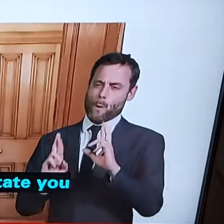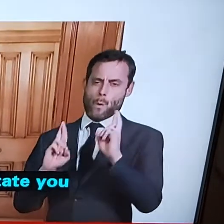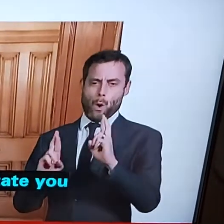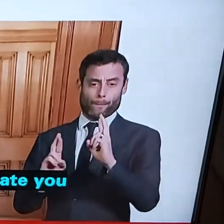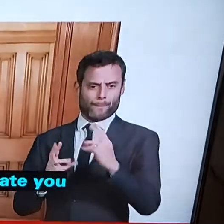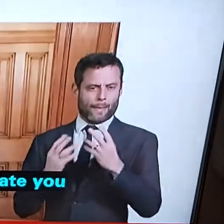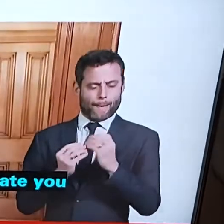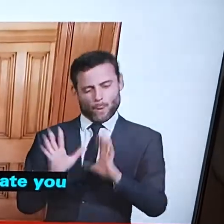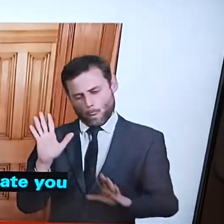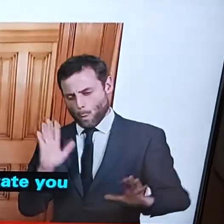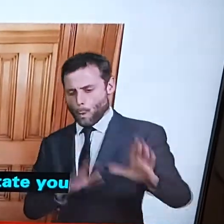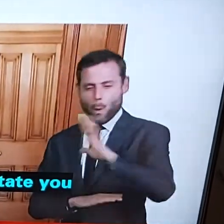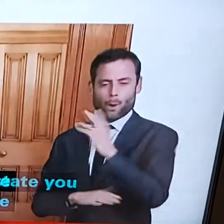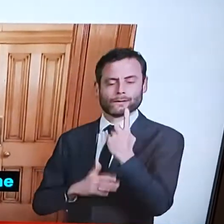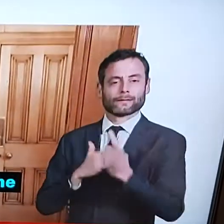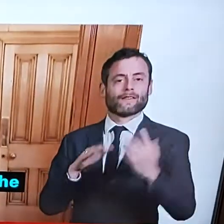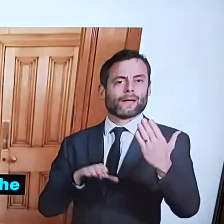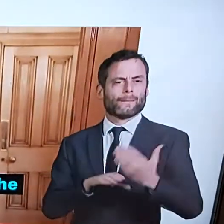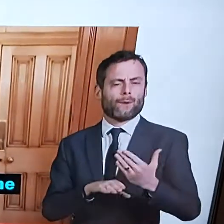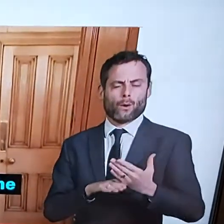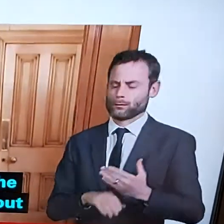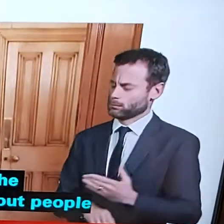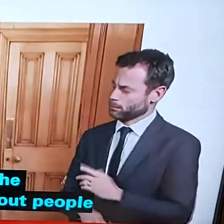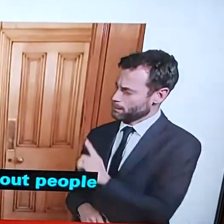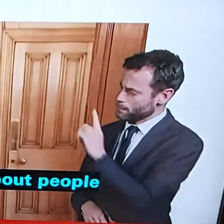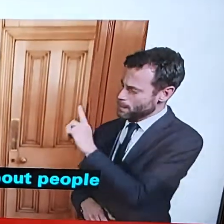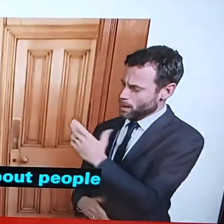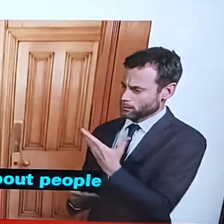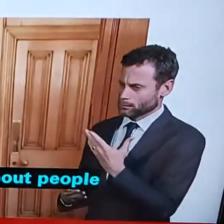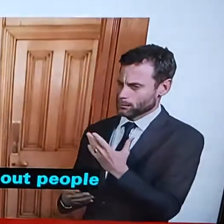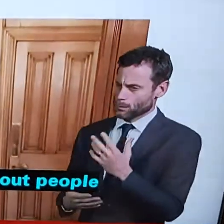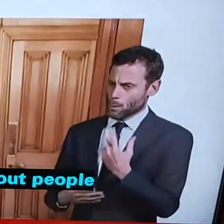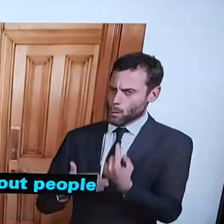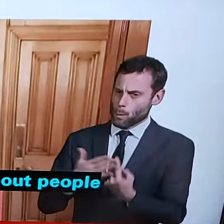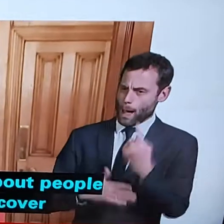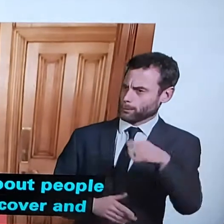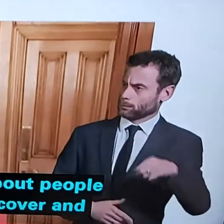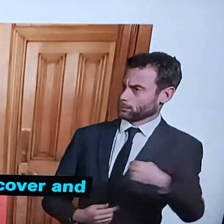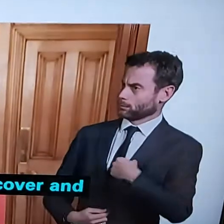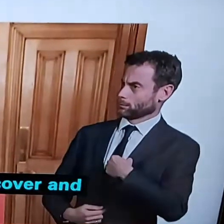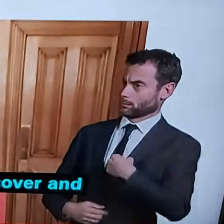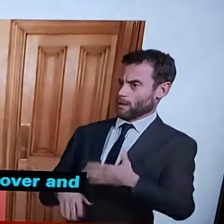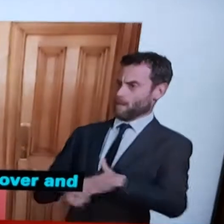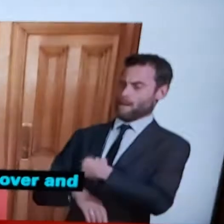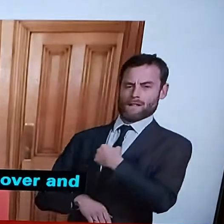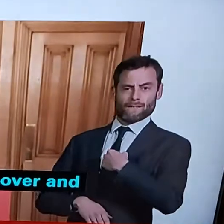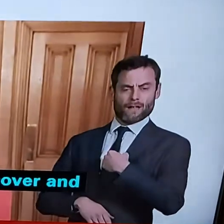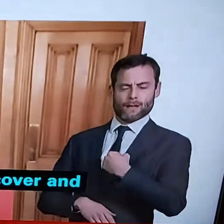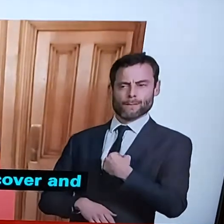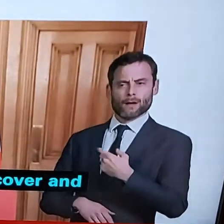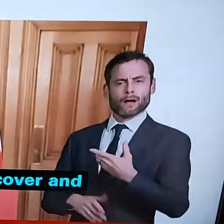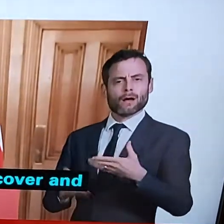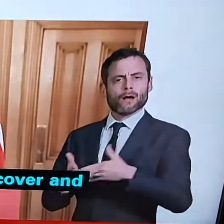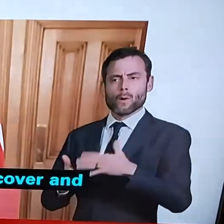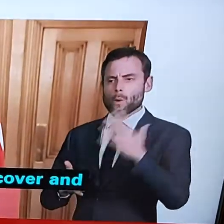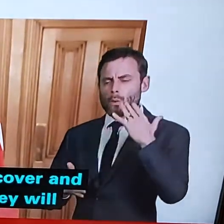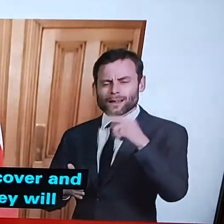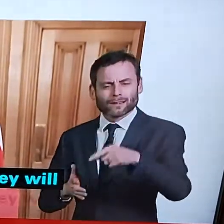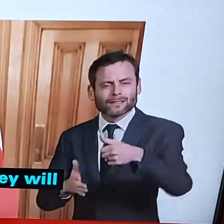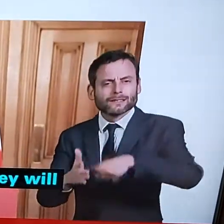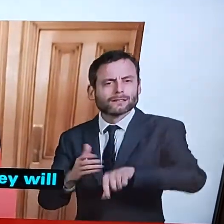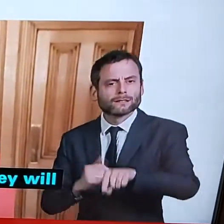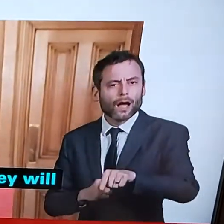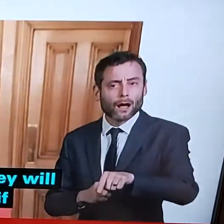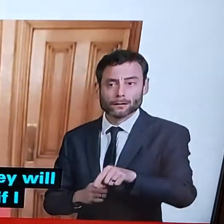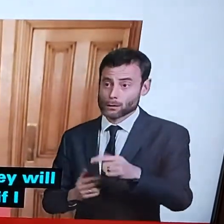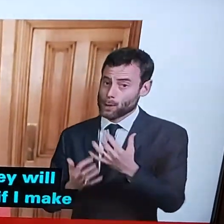who this scheme does not cover? And when do you hope the money will start coming through? And if I may, we've been really inundated with worries